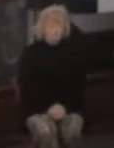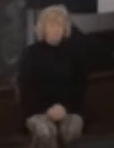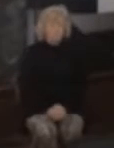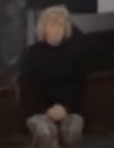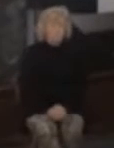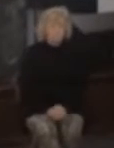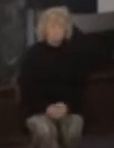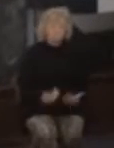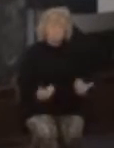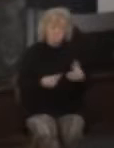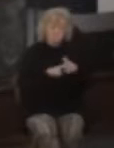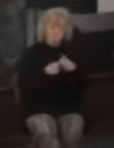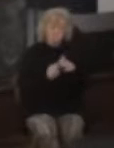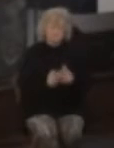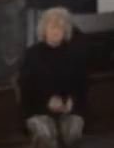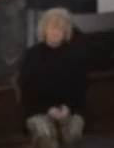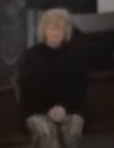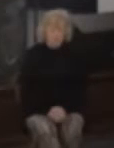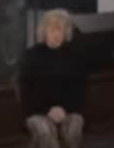So let's get started.